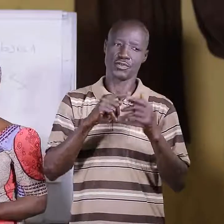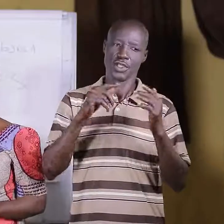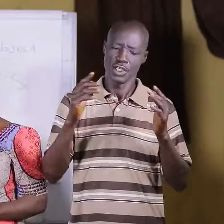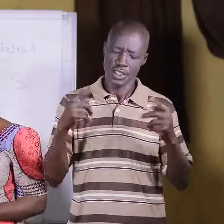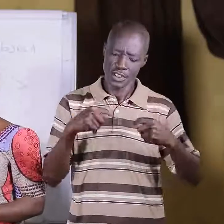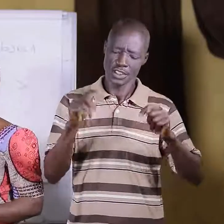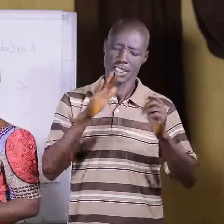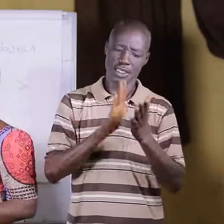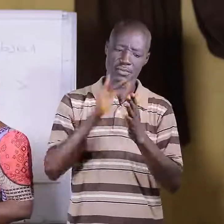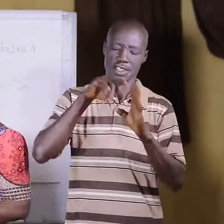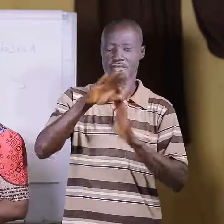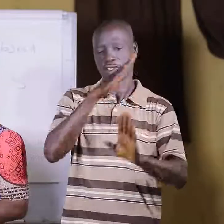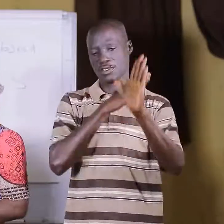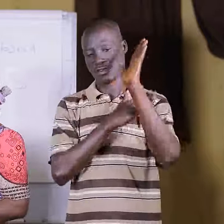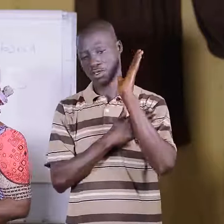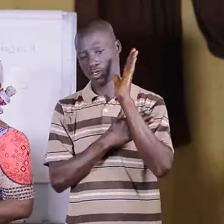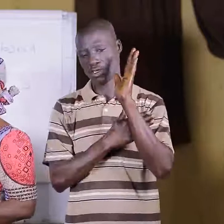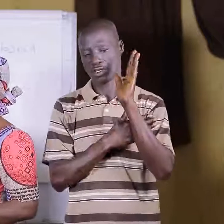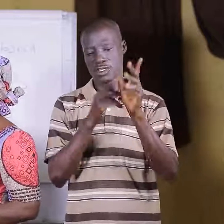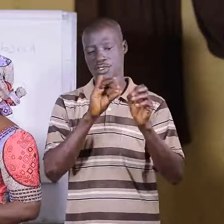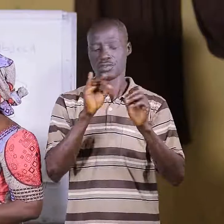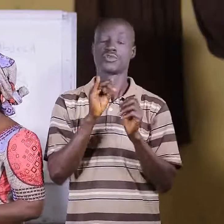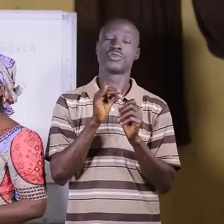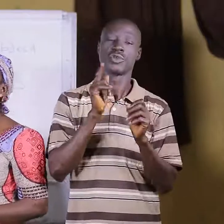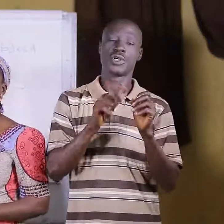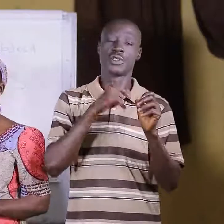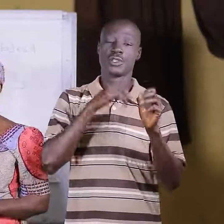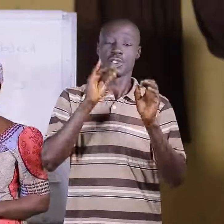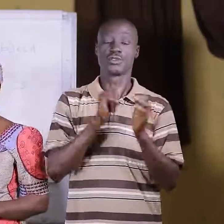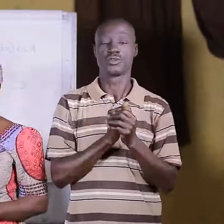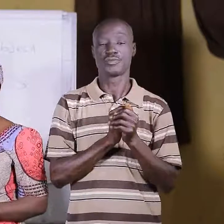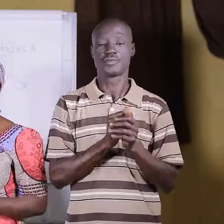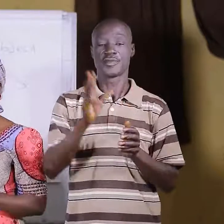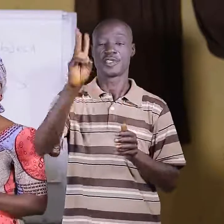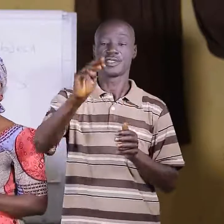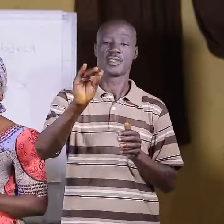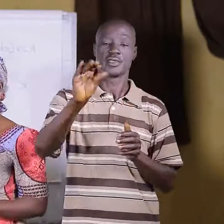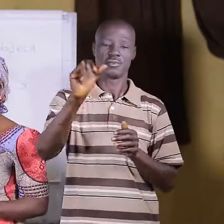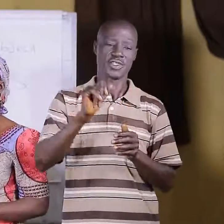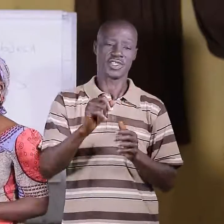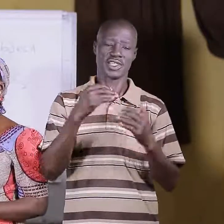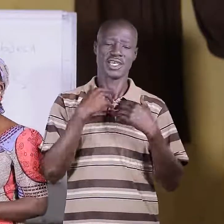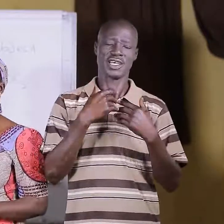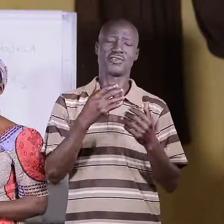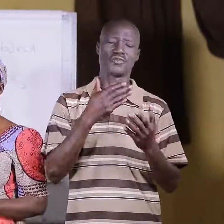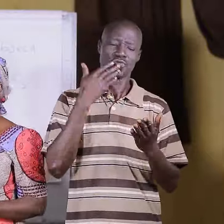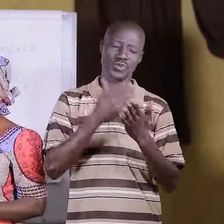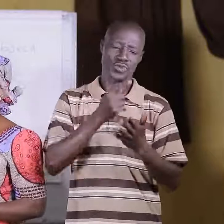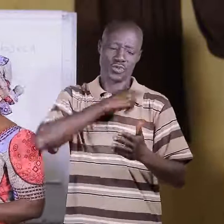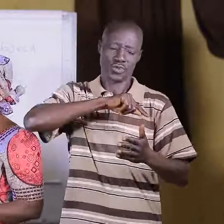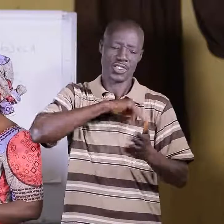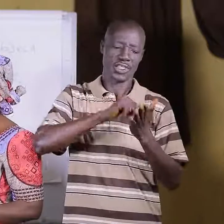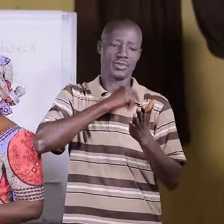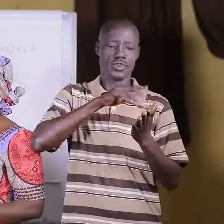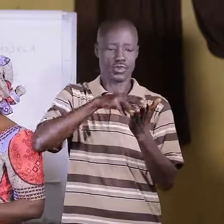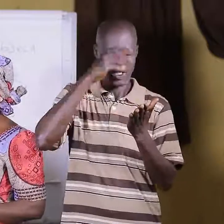actually believe and trust in the living God. So Moses has a lot of qualities that we are supposed to